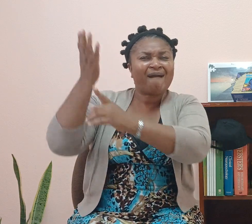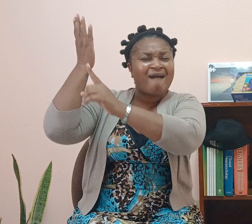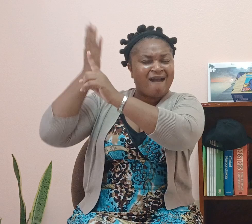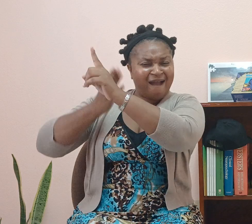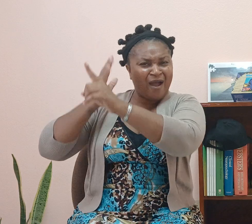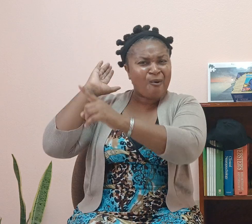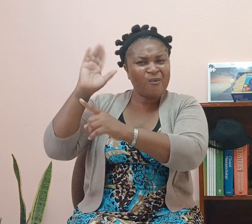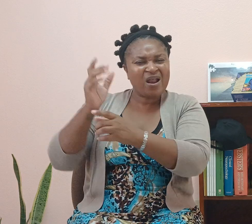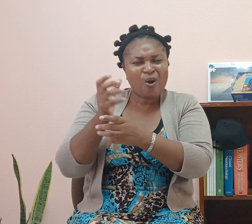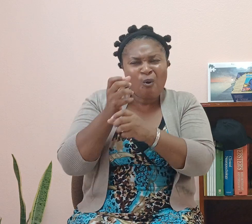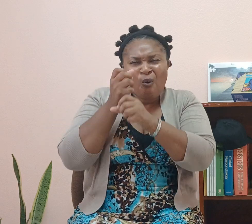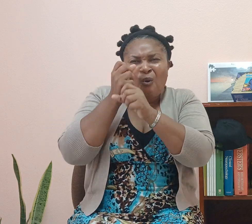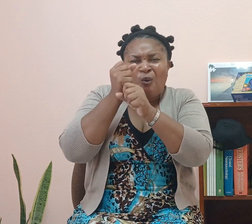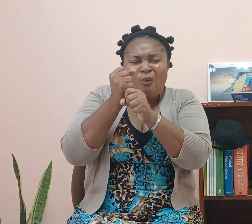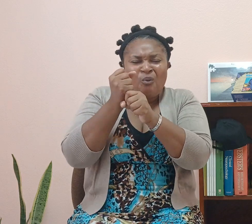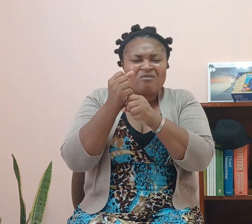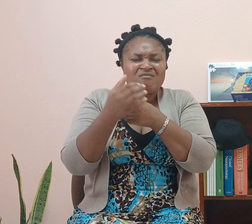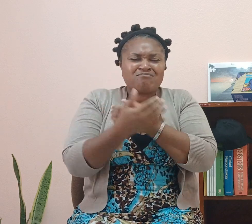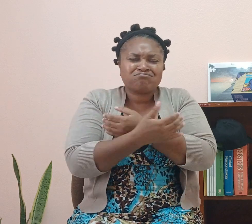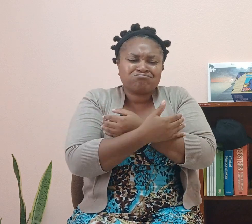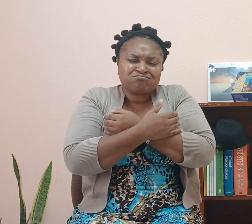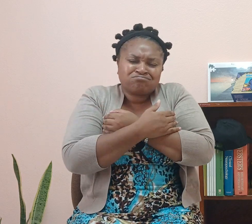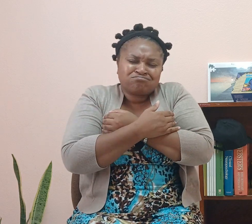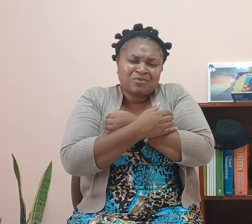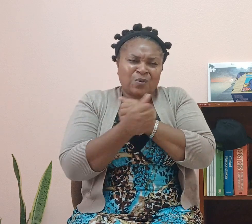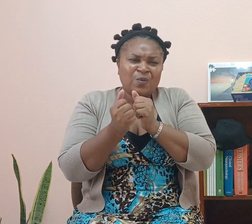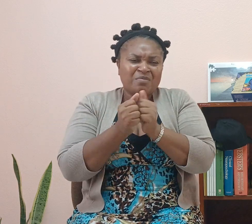with my righteous, strong hand.